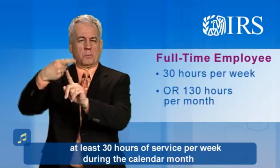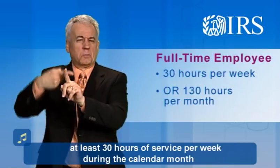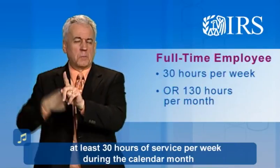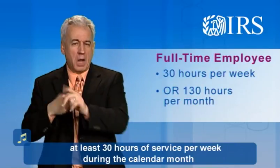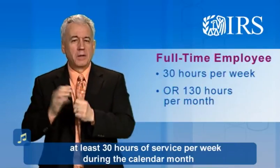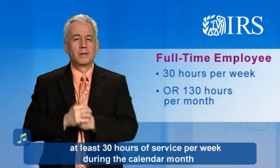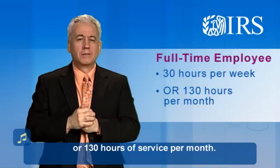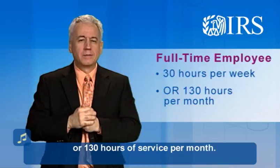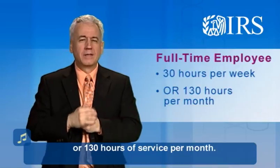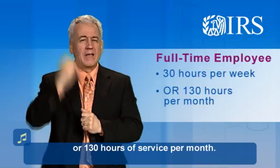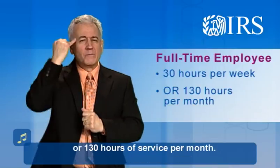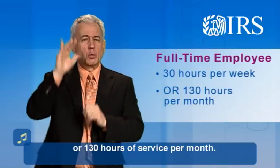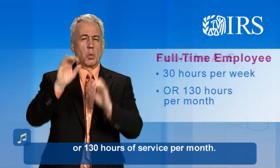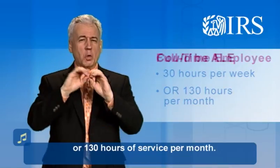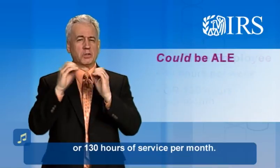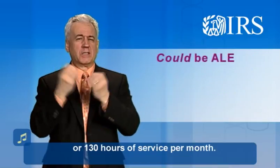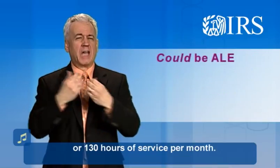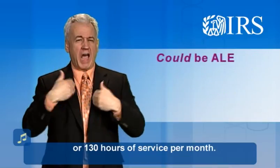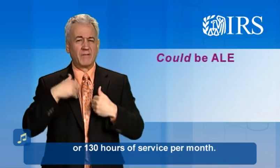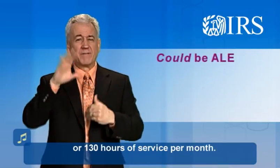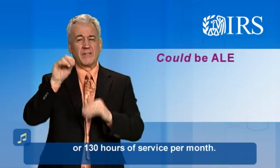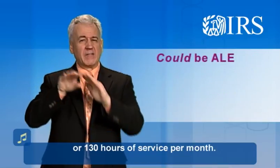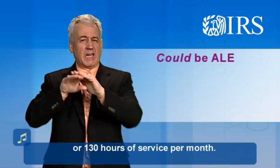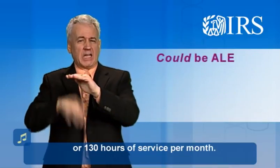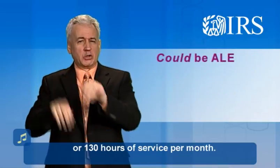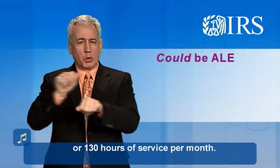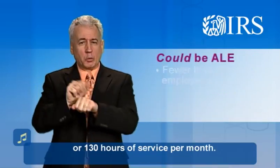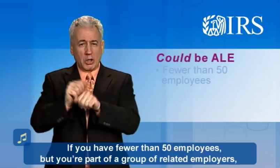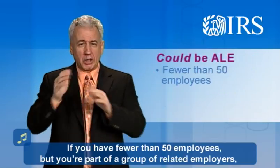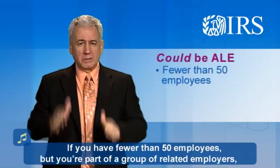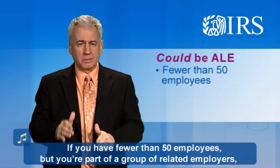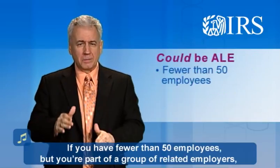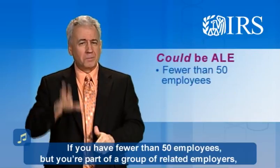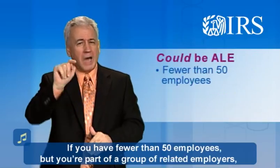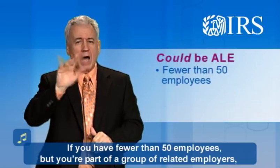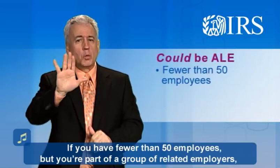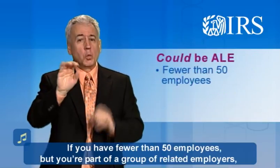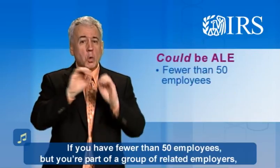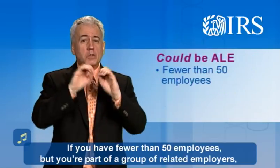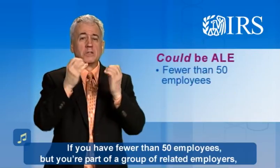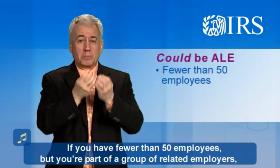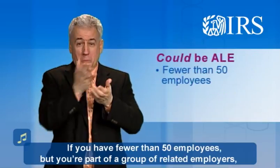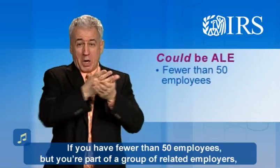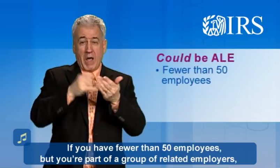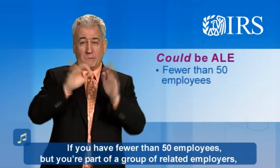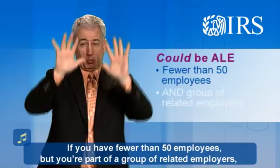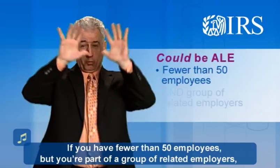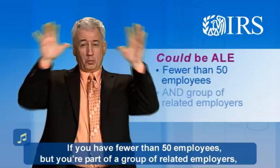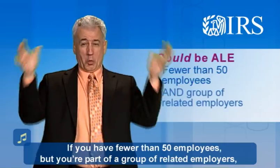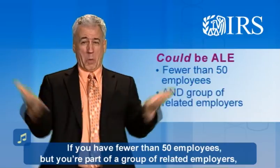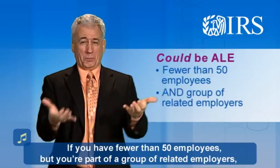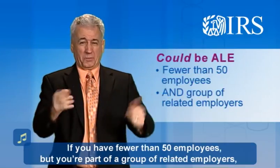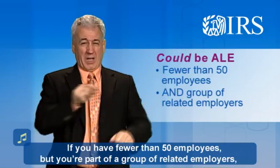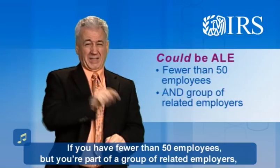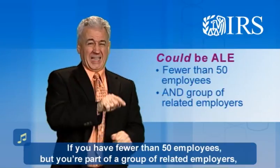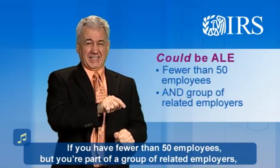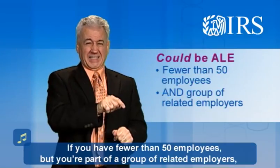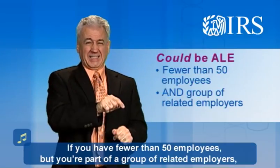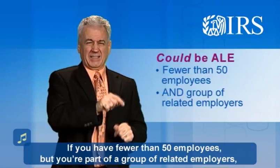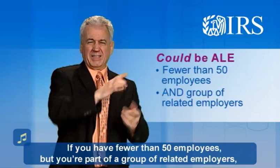calendar month or 130 hours of service per month. If you have fewer than 50 employees, but you're part of a group of related